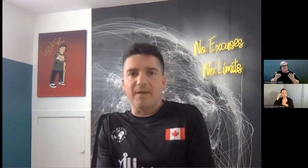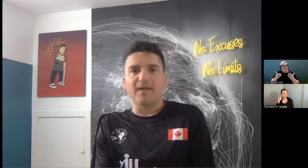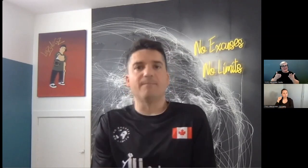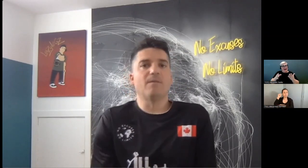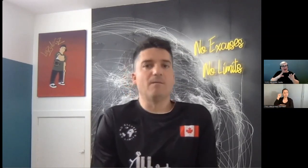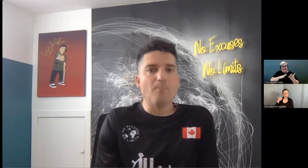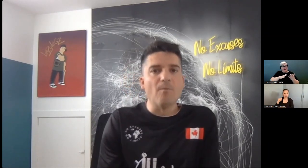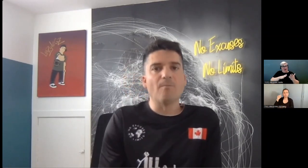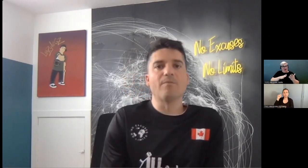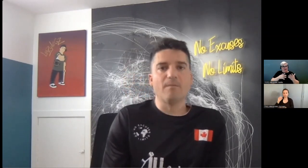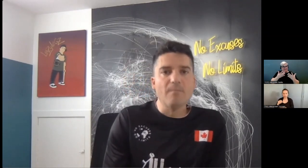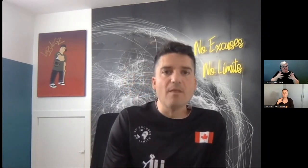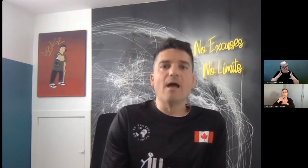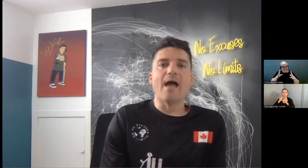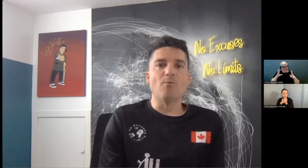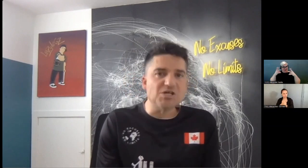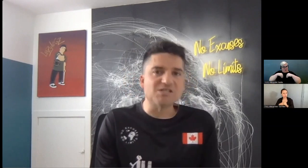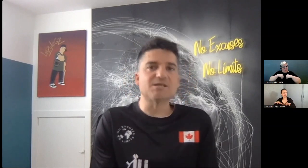to the beat.